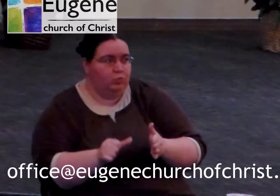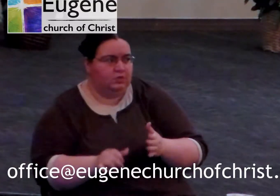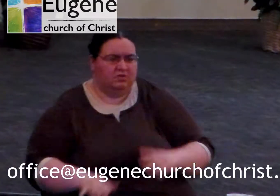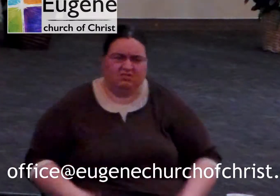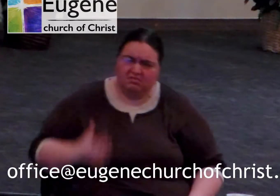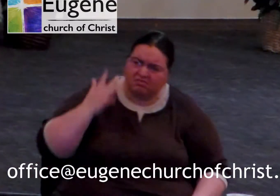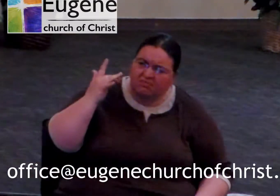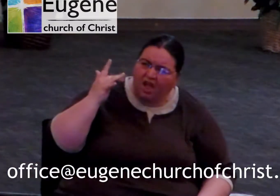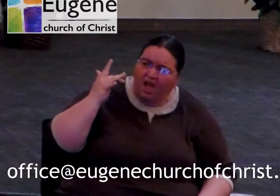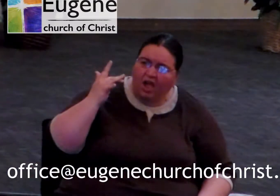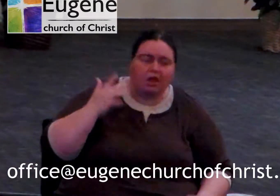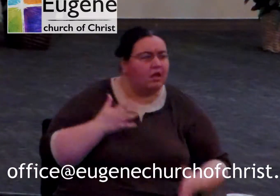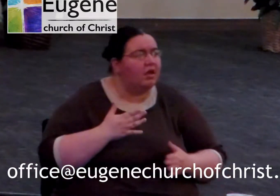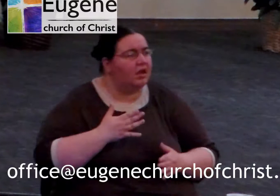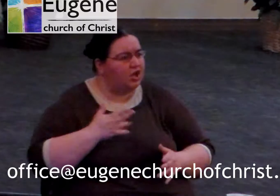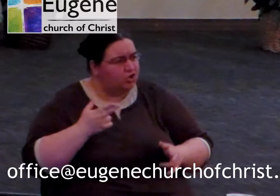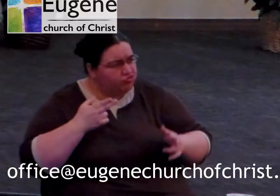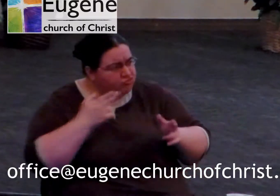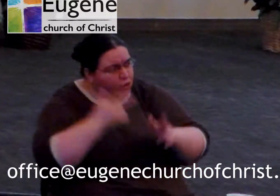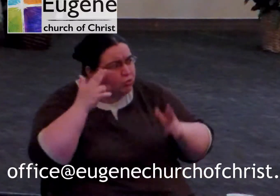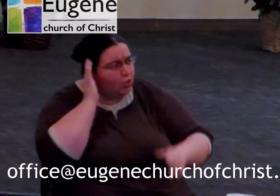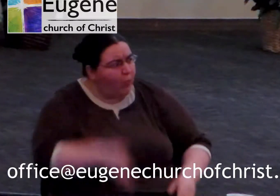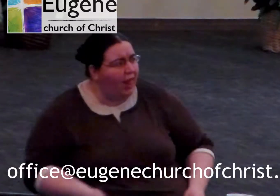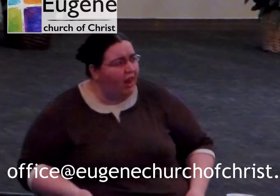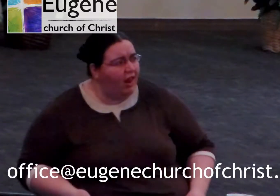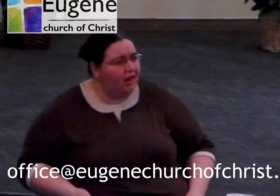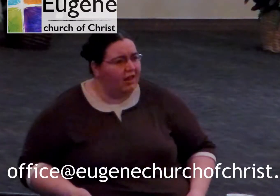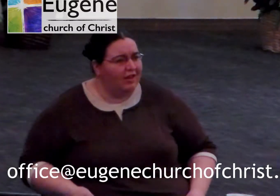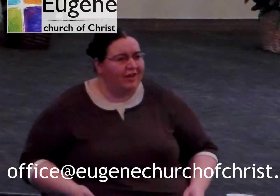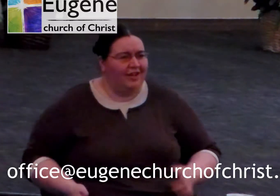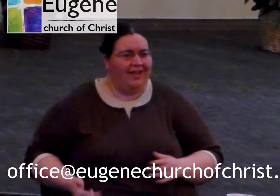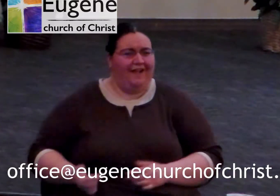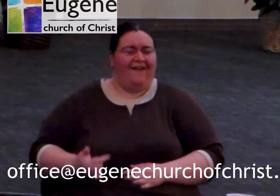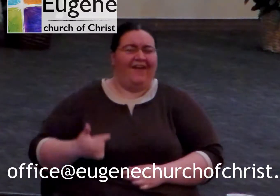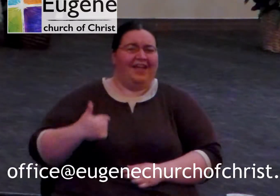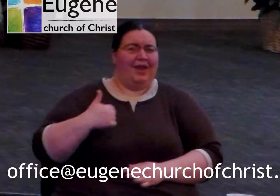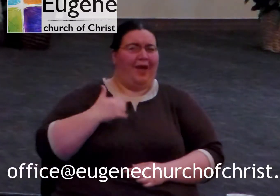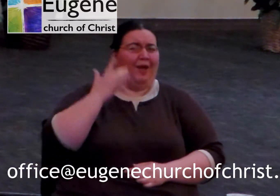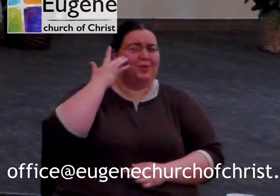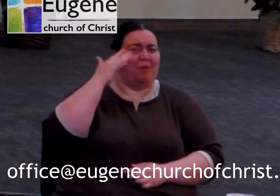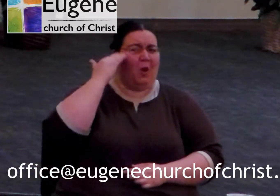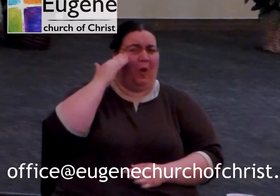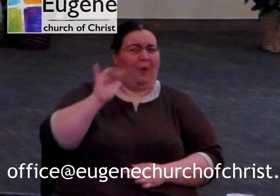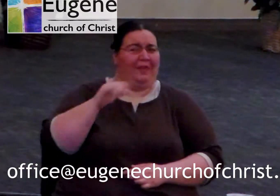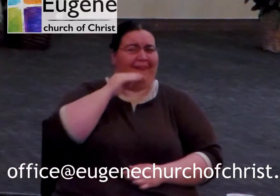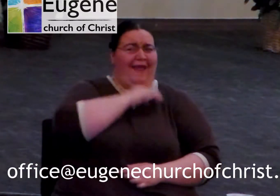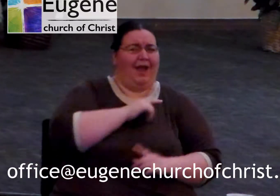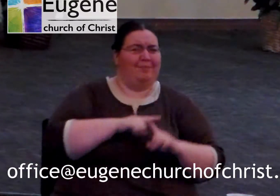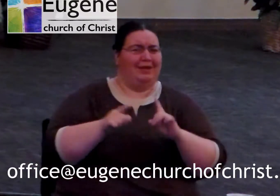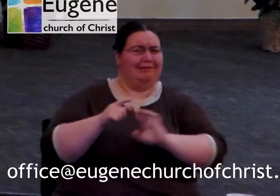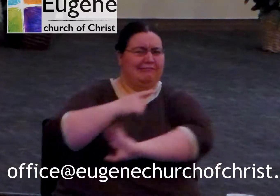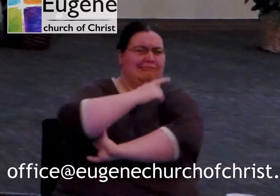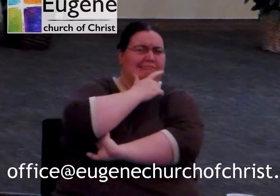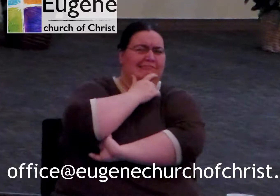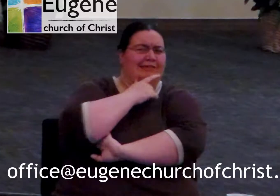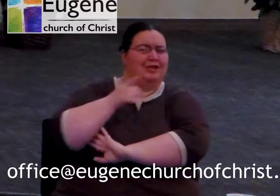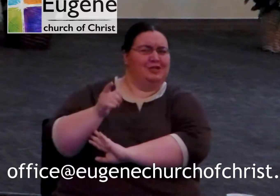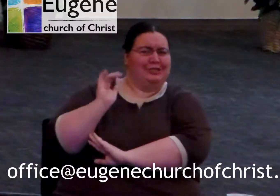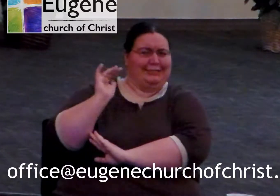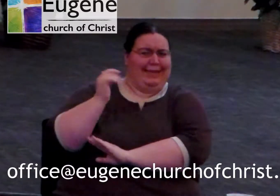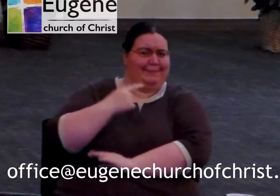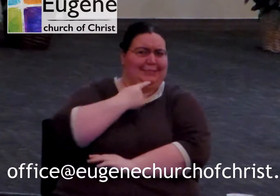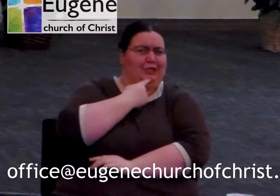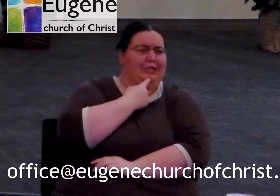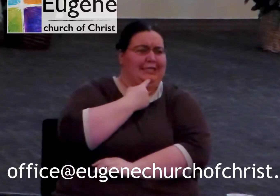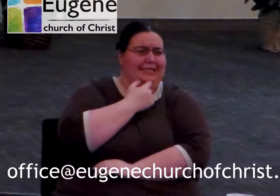true. Because Holly said it with such a straight face. We went on retreats together, we climbed mountains together. And as she got along in